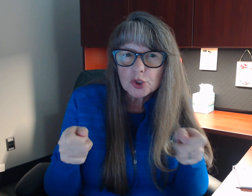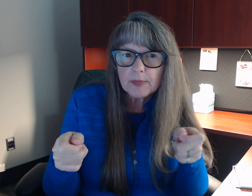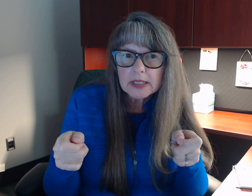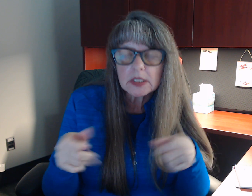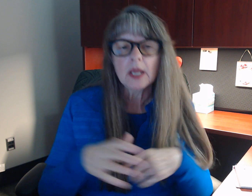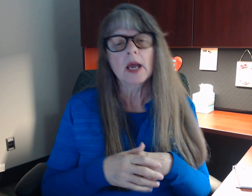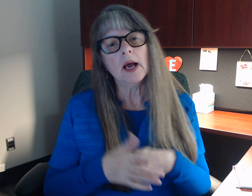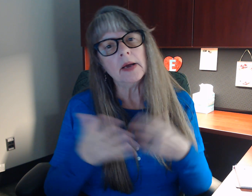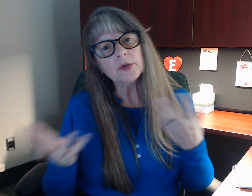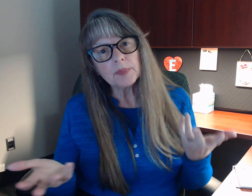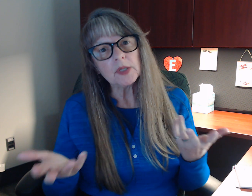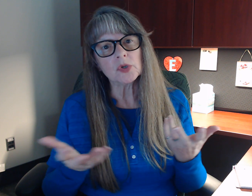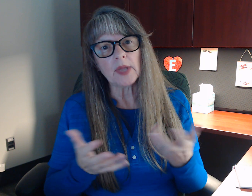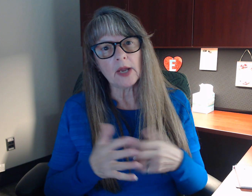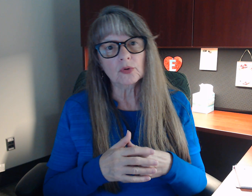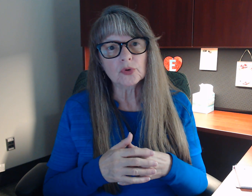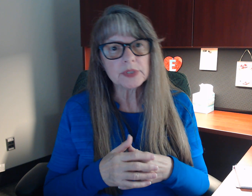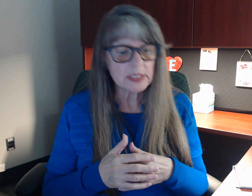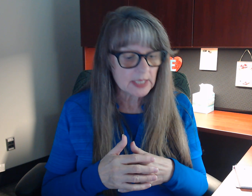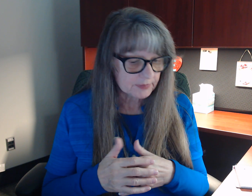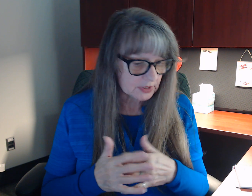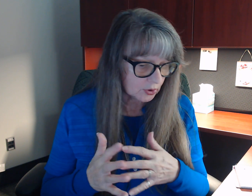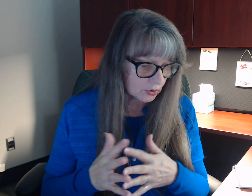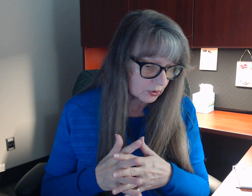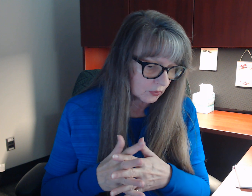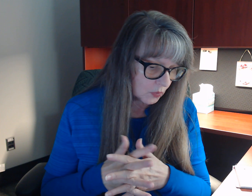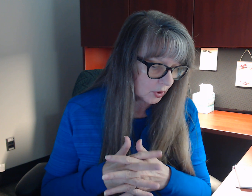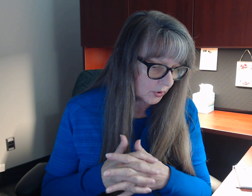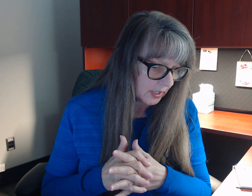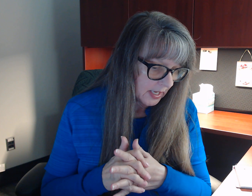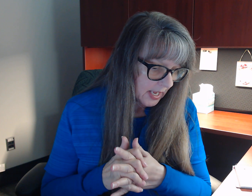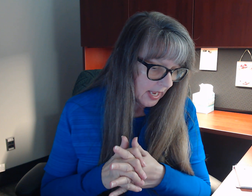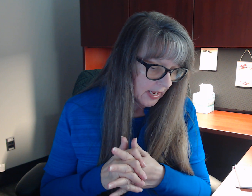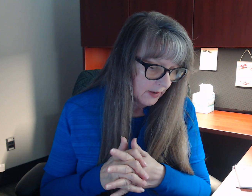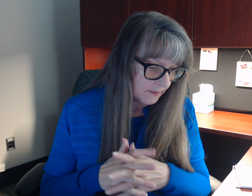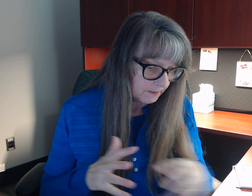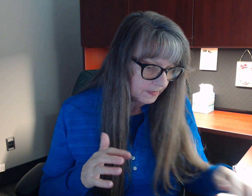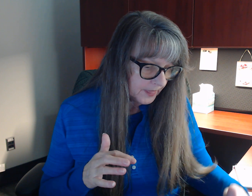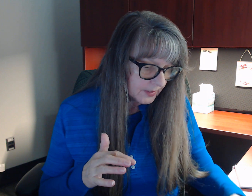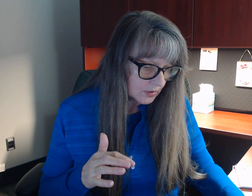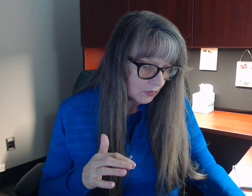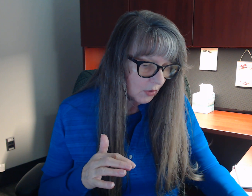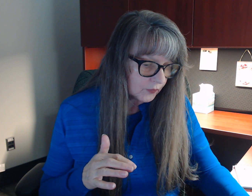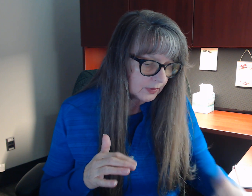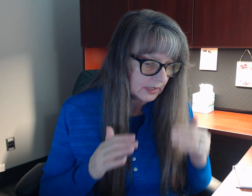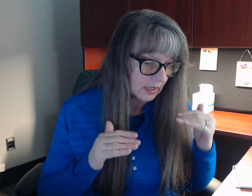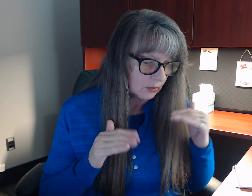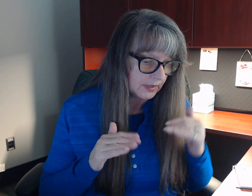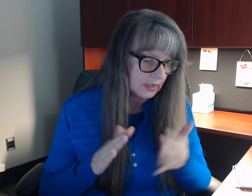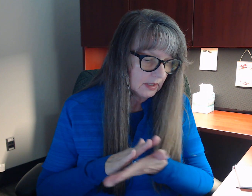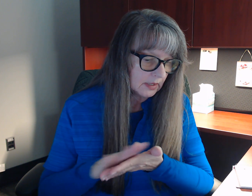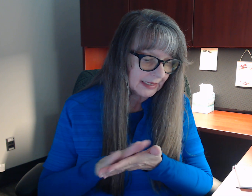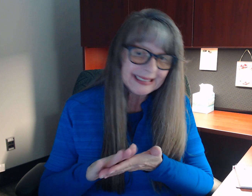management. Depends on how you're using that particular word. So hopefully it'll be a